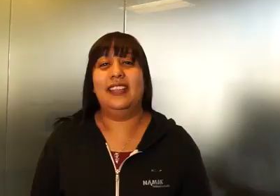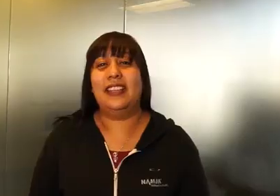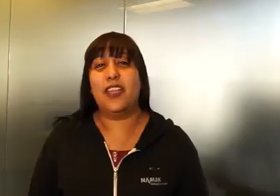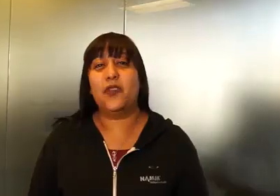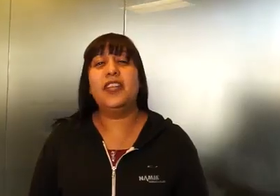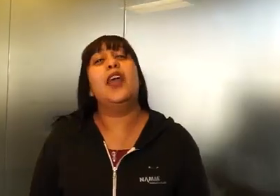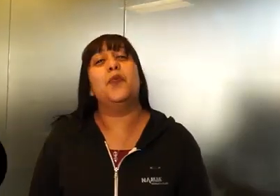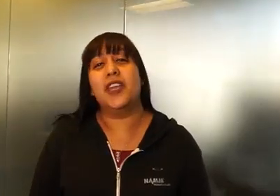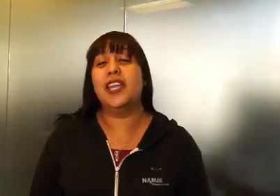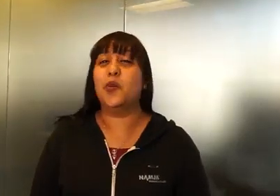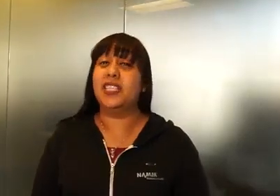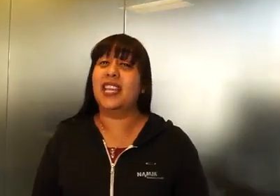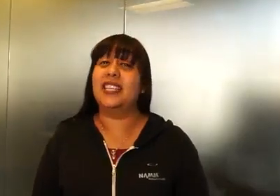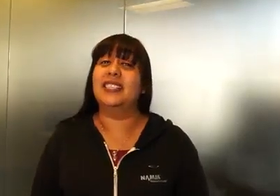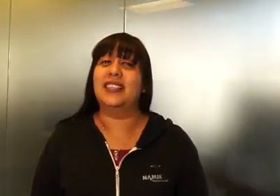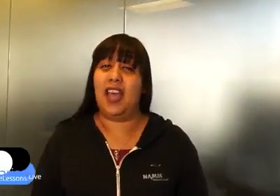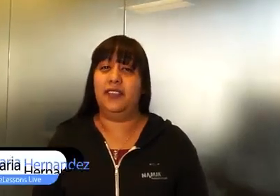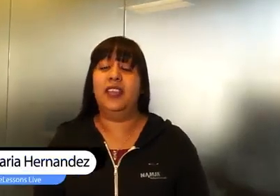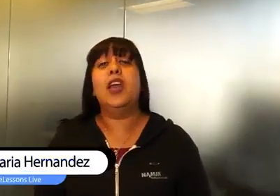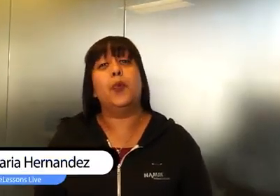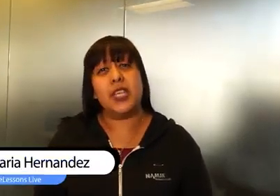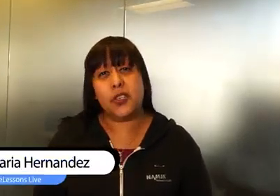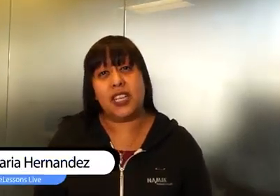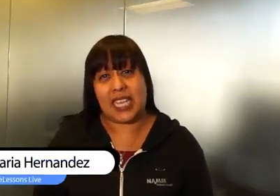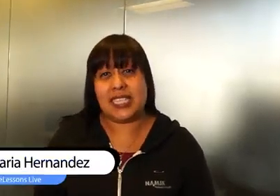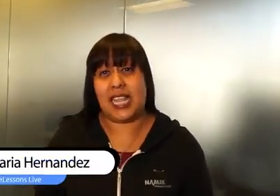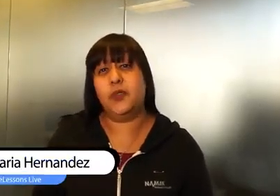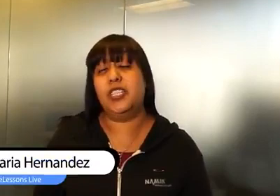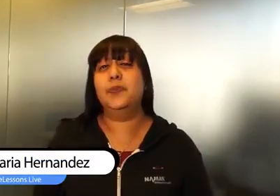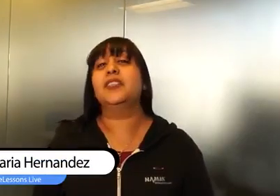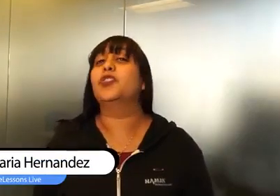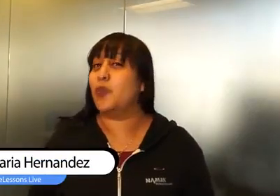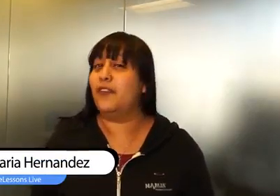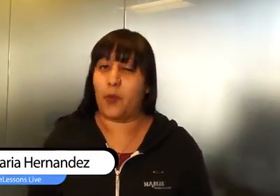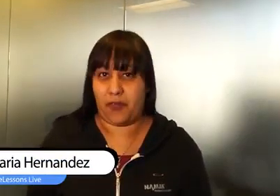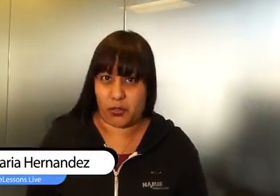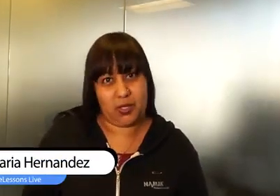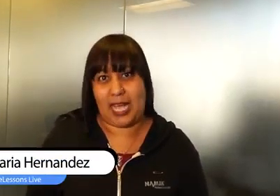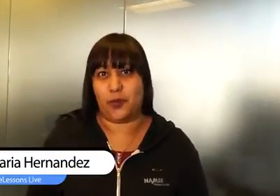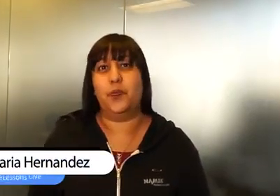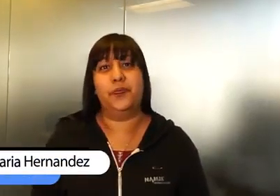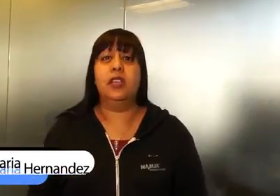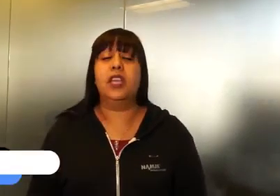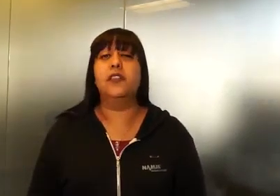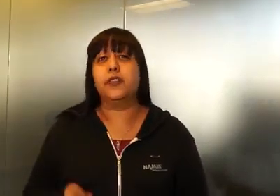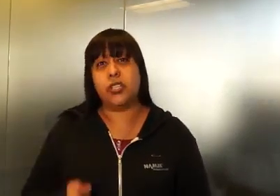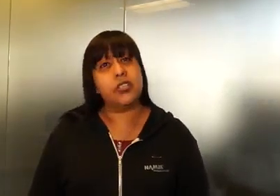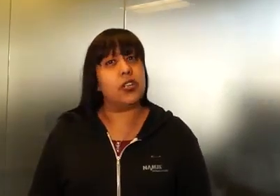Hey everyone, Maria here with Take Lessons Live, bringing you the latest language tips straight from our virtual classroom. If you're just starting